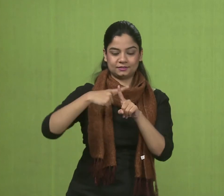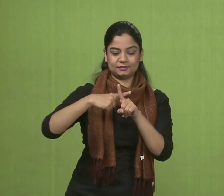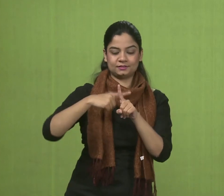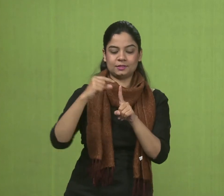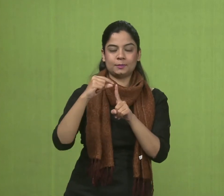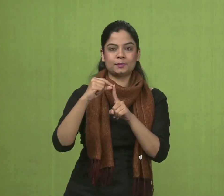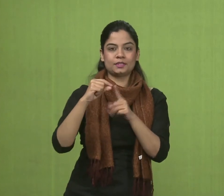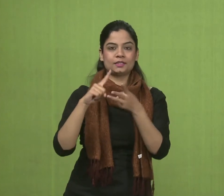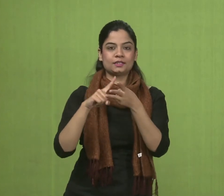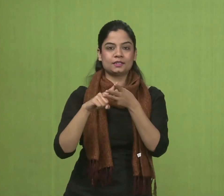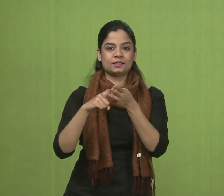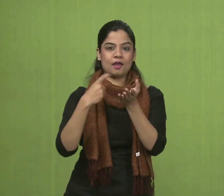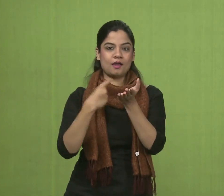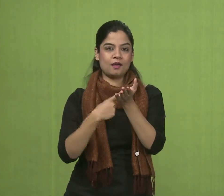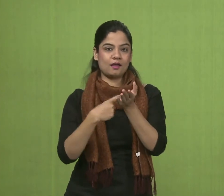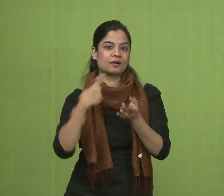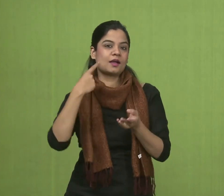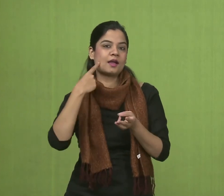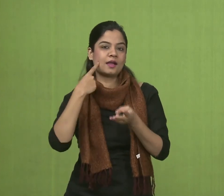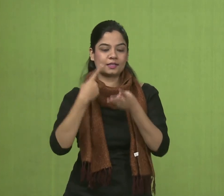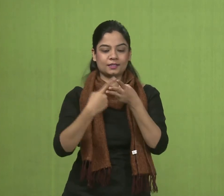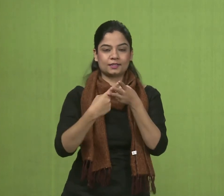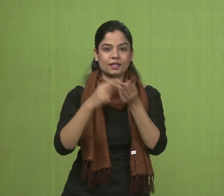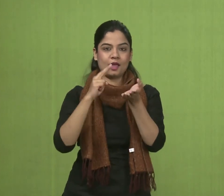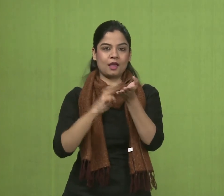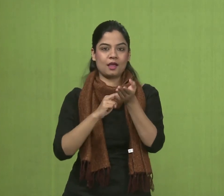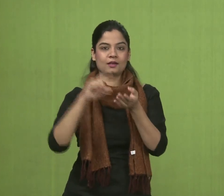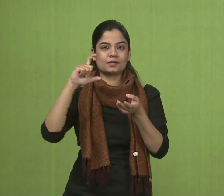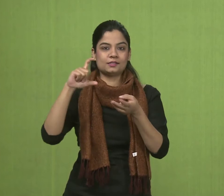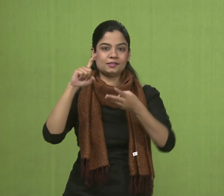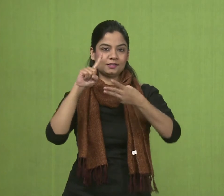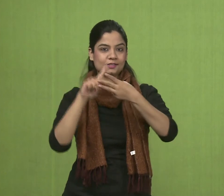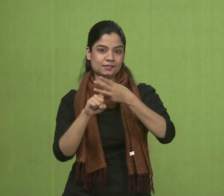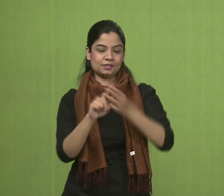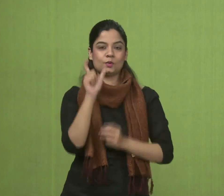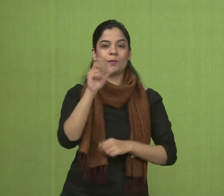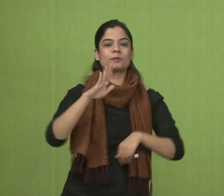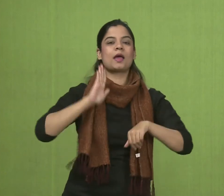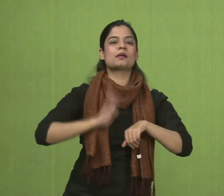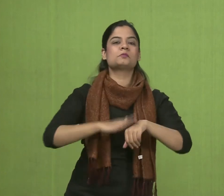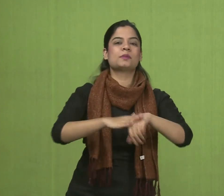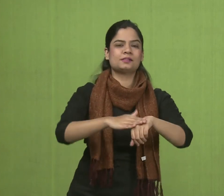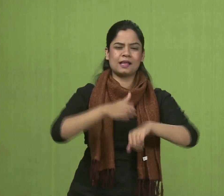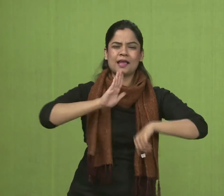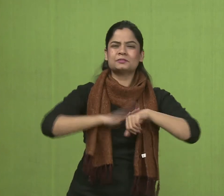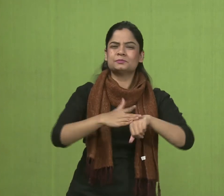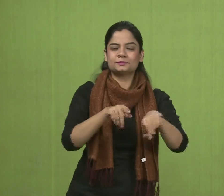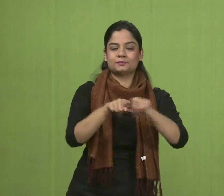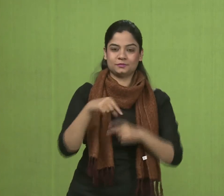Experience, it means having some kind of a practical knowledge. Maybe it could be stitching, you have experienced stitching, you have practiced it,